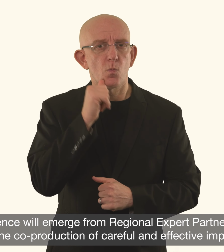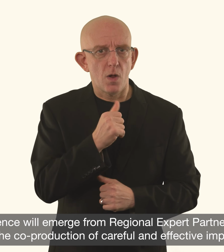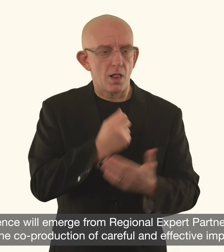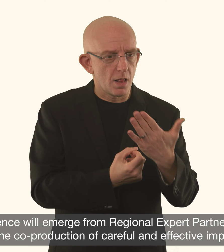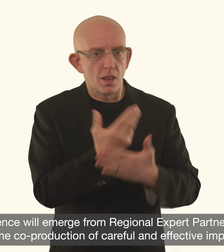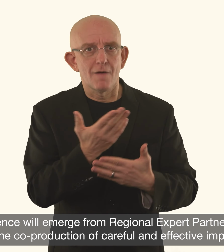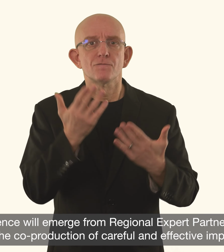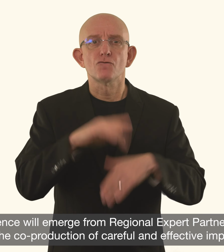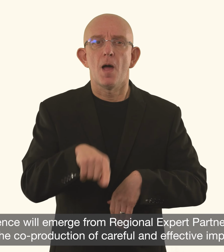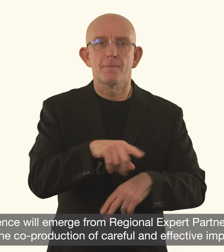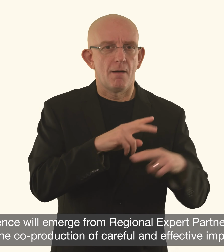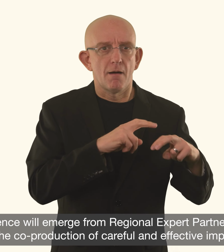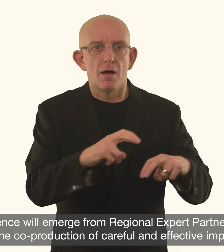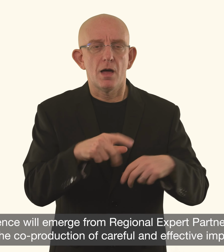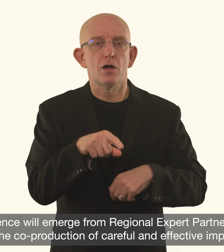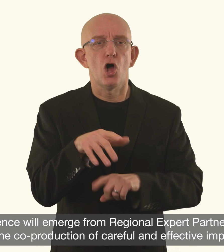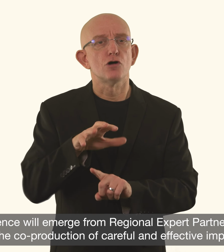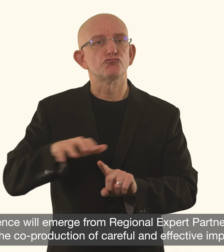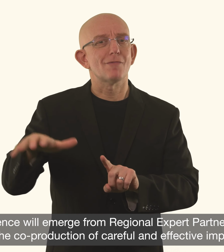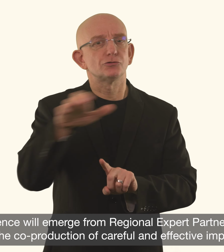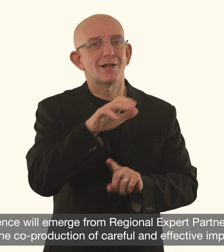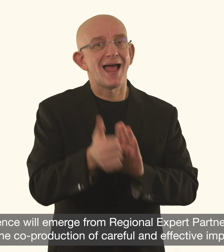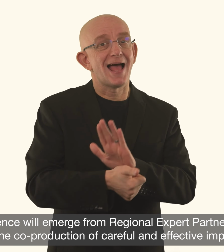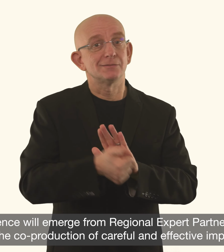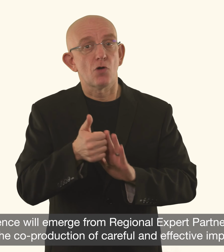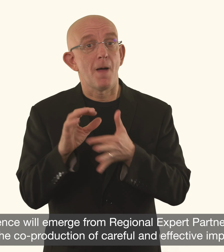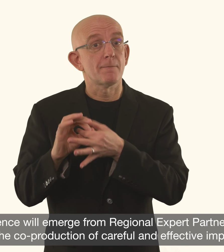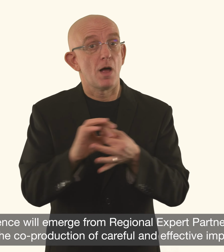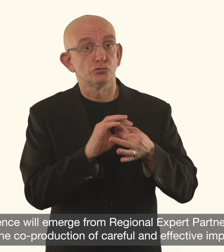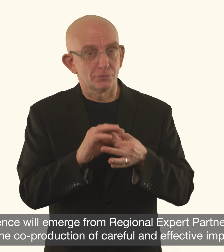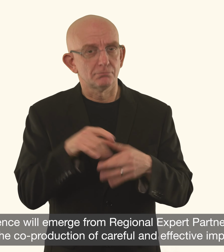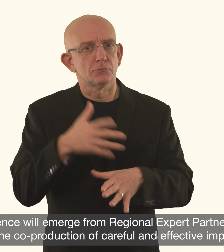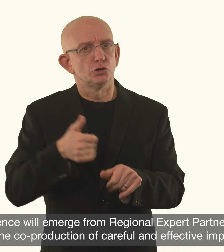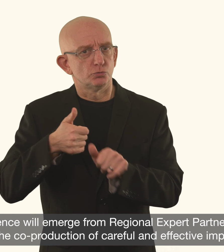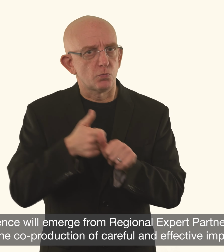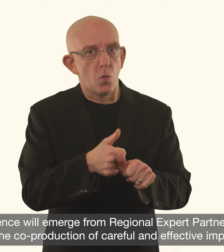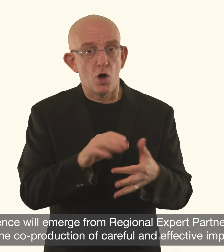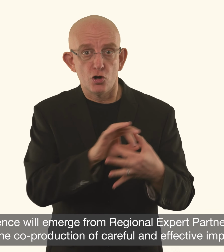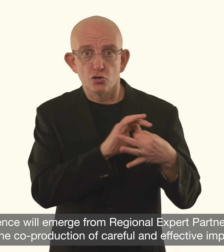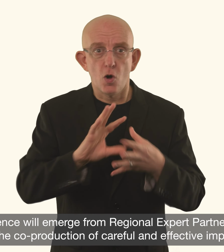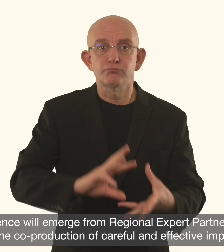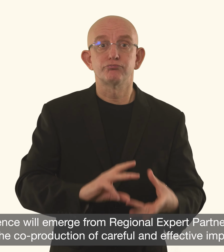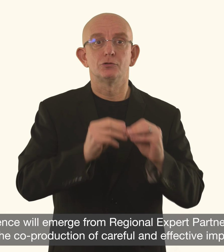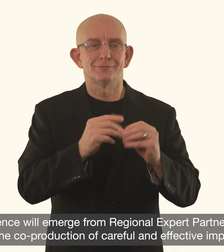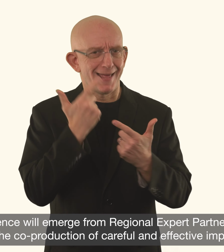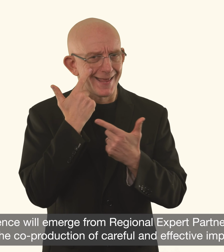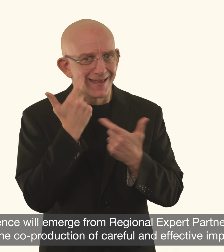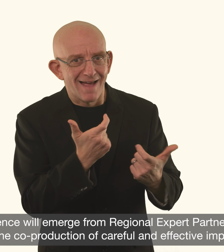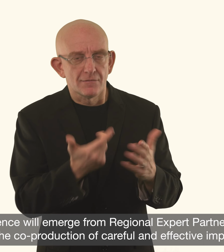6. Evidence will emerge from regional expert partnerships to support the co-production of careful and effective improvements to the statutory